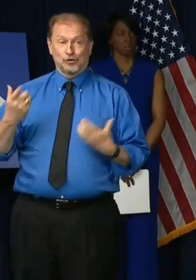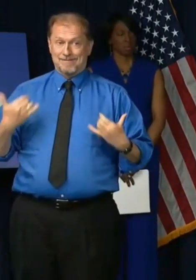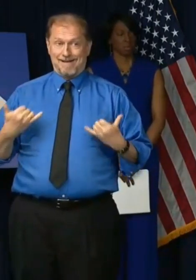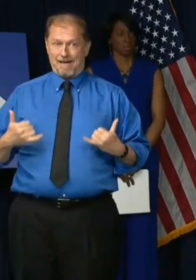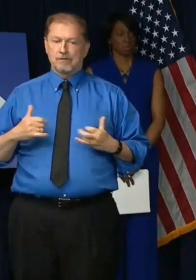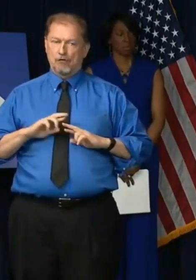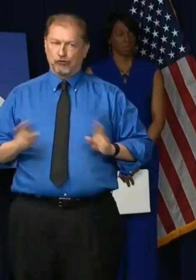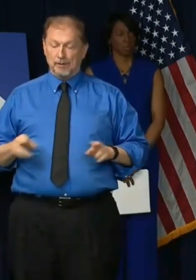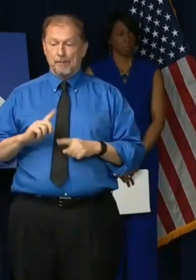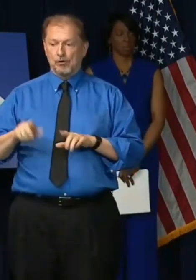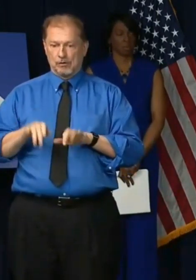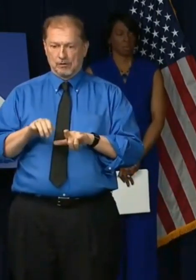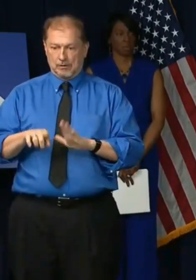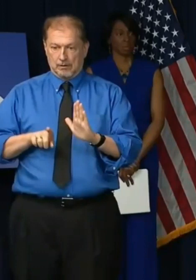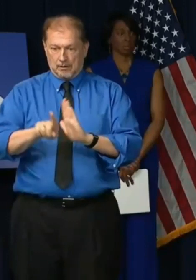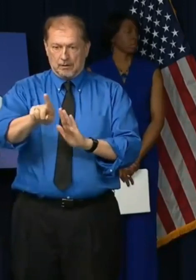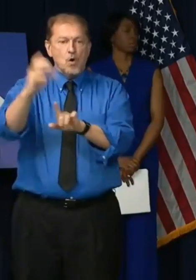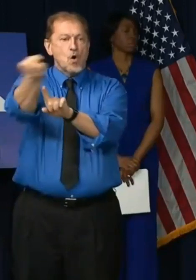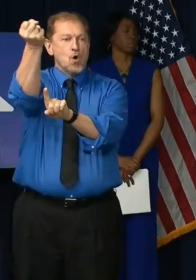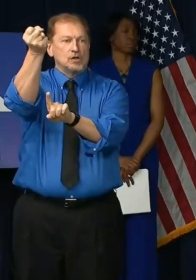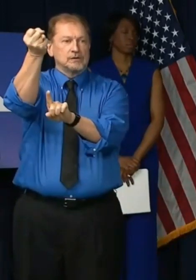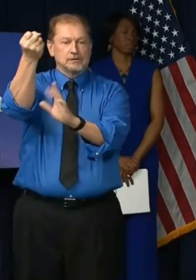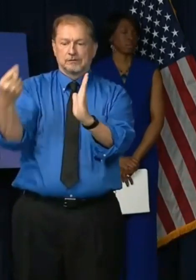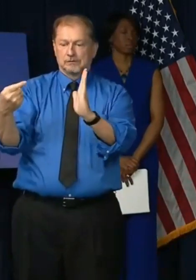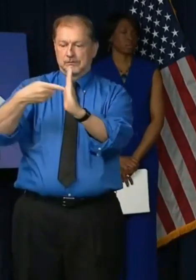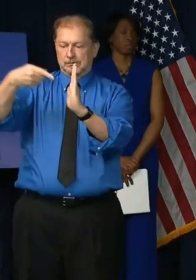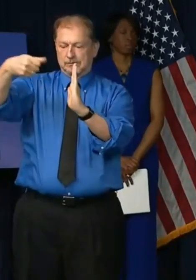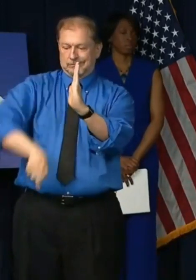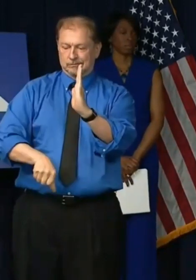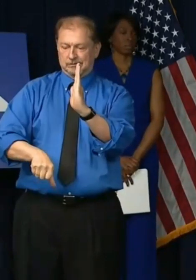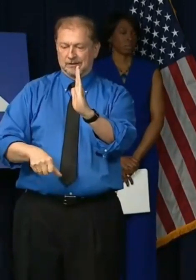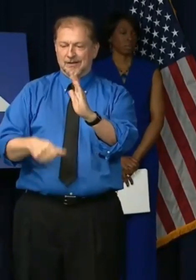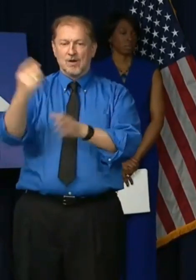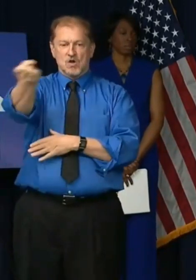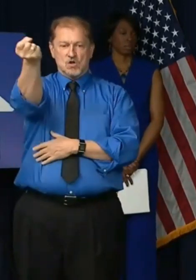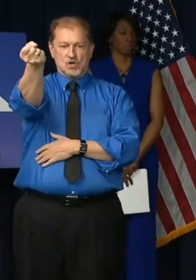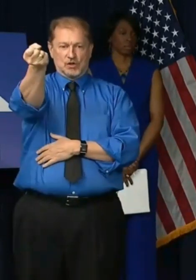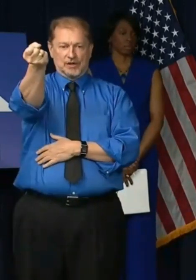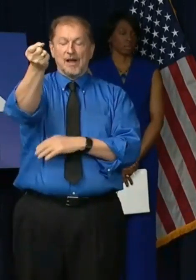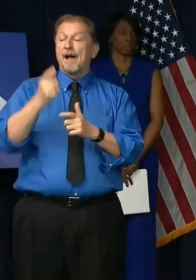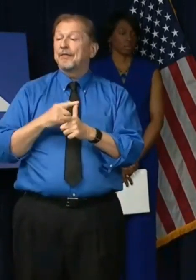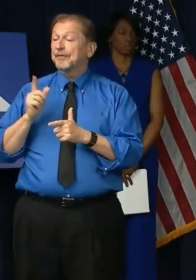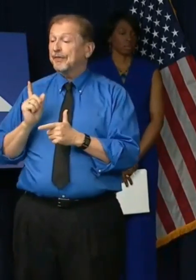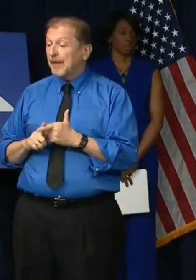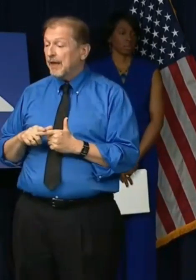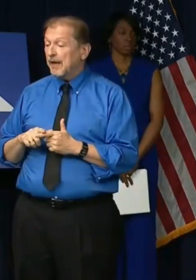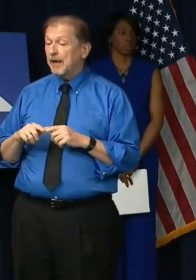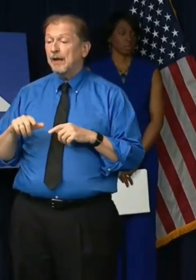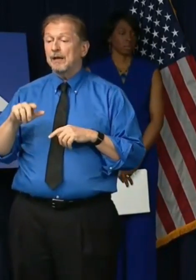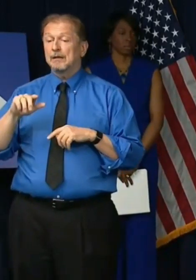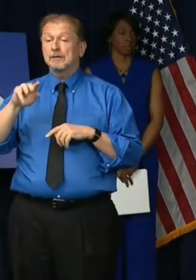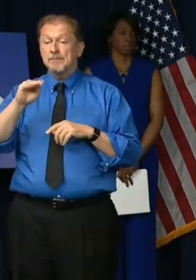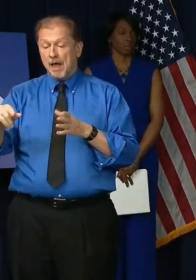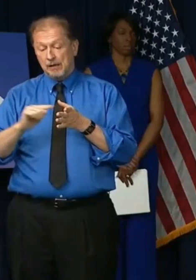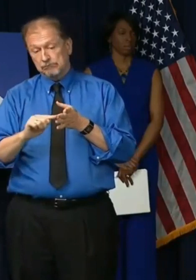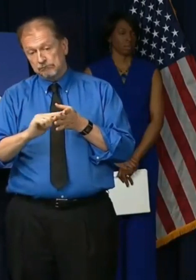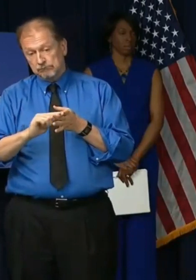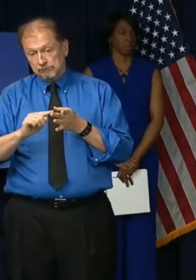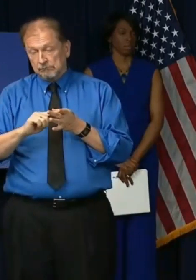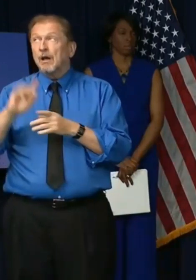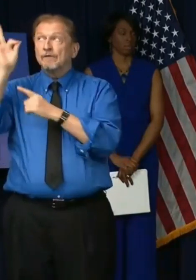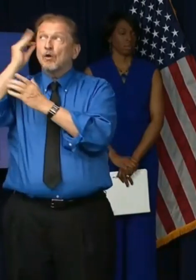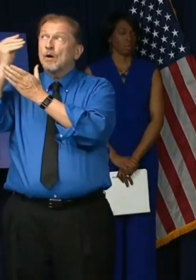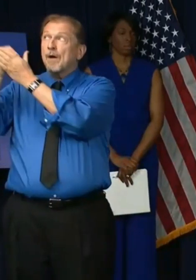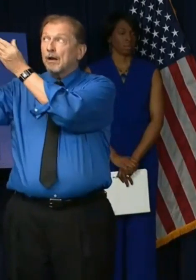become eligible for revalidation, I guess is the right way to say it. So that's what people should do even now, getting ready